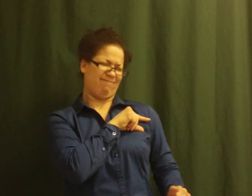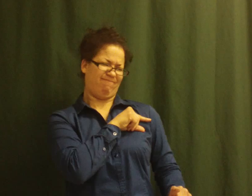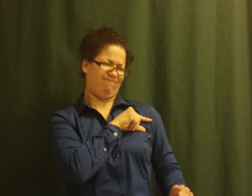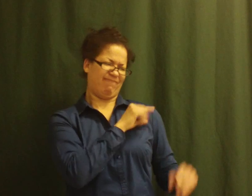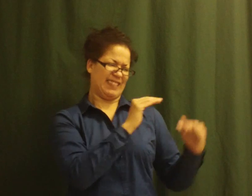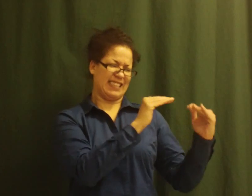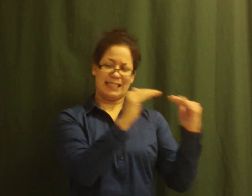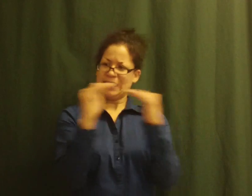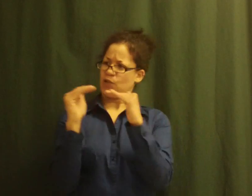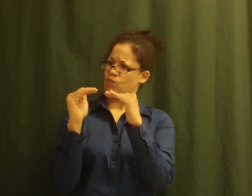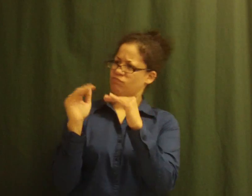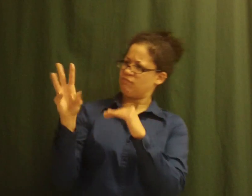other applicants.